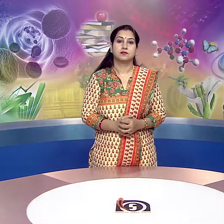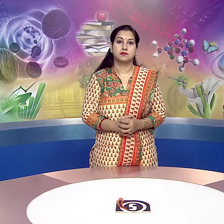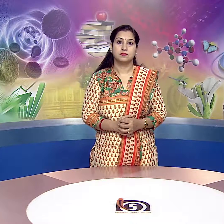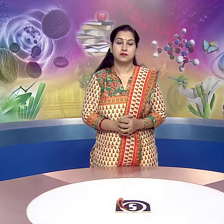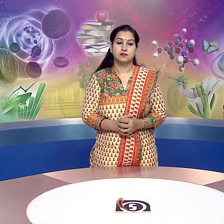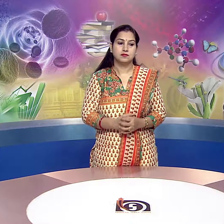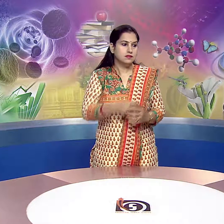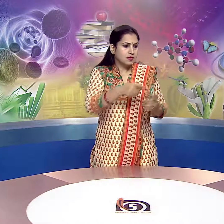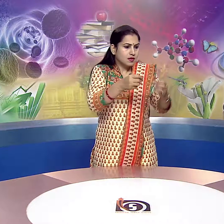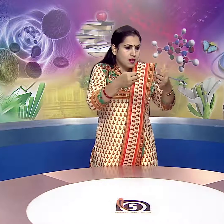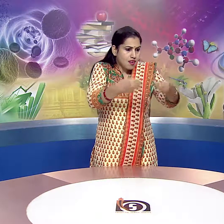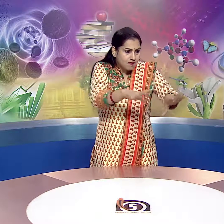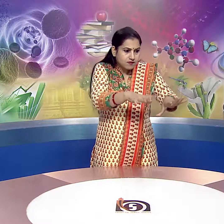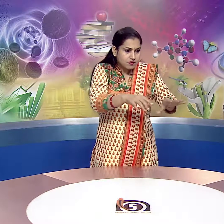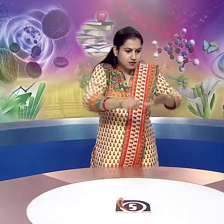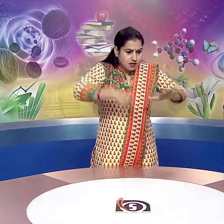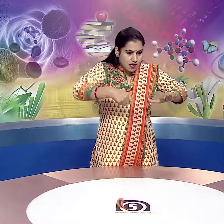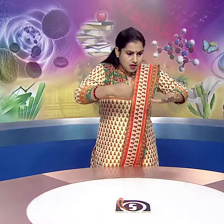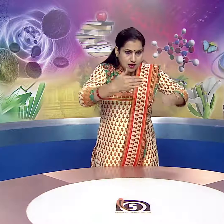he left his machine